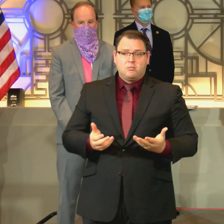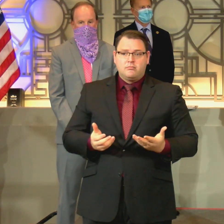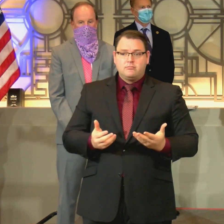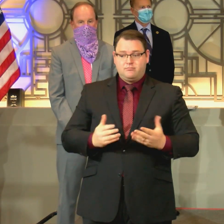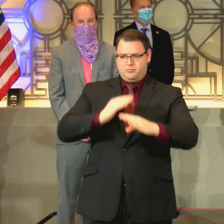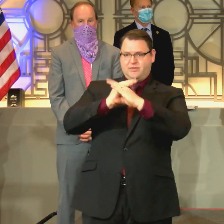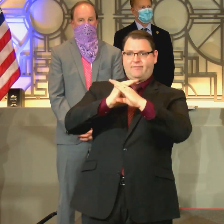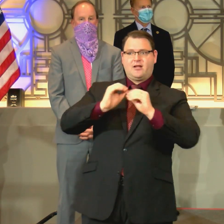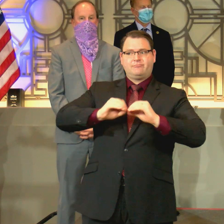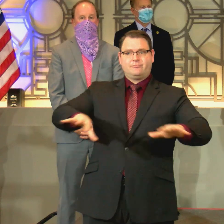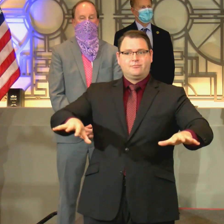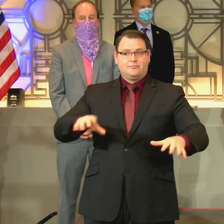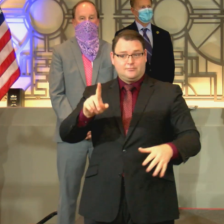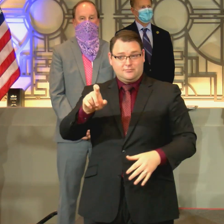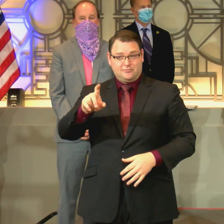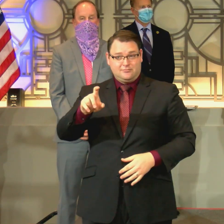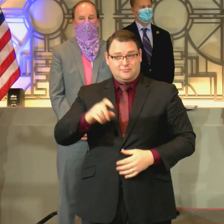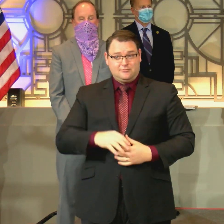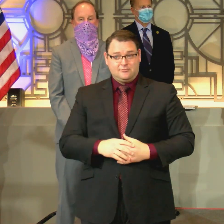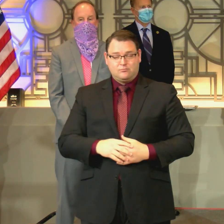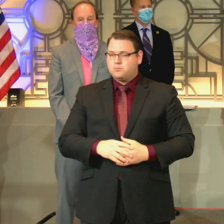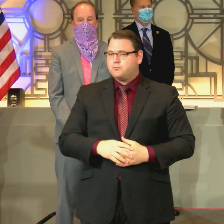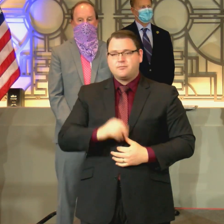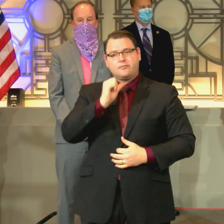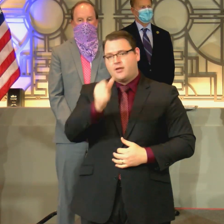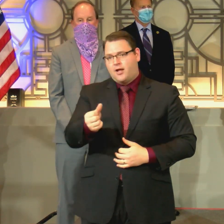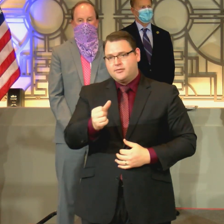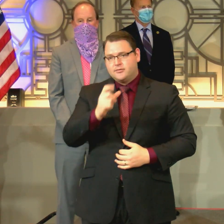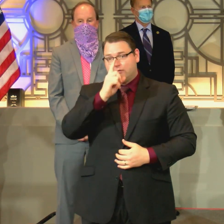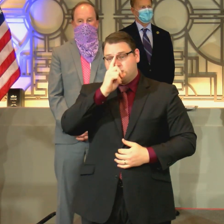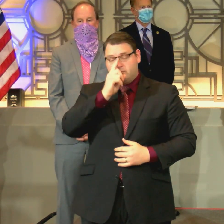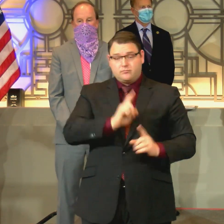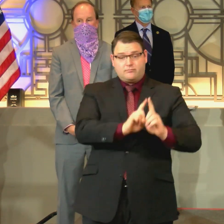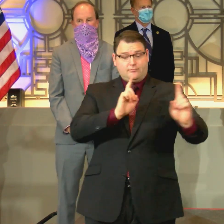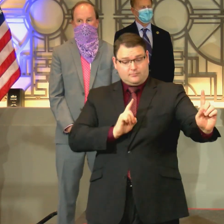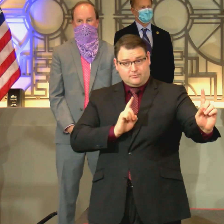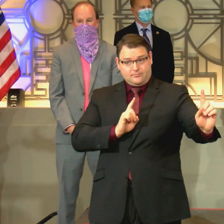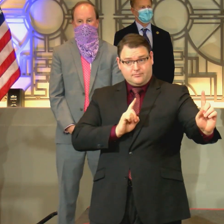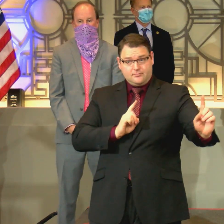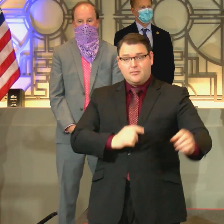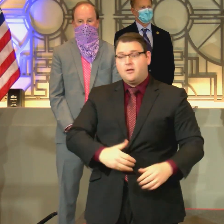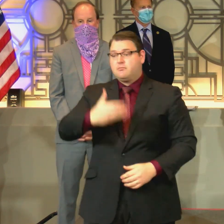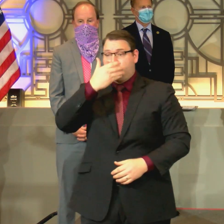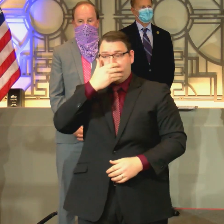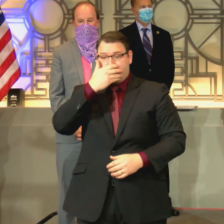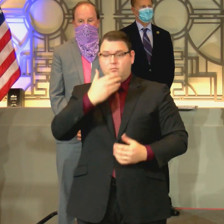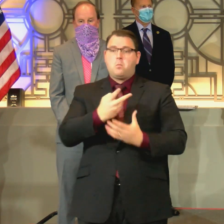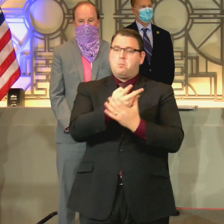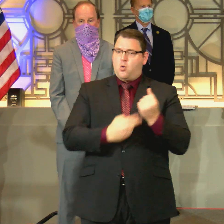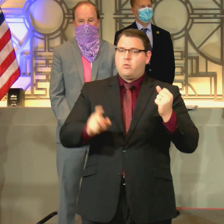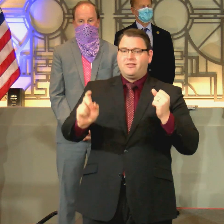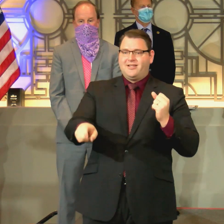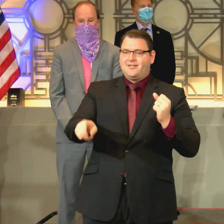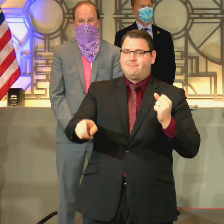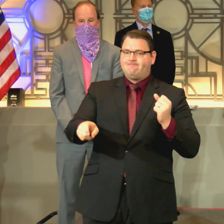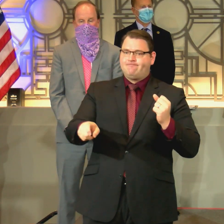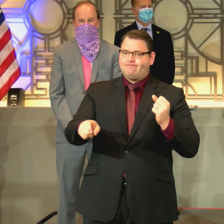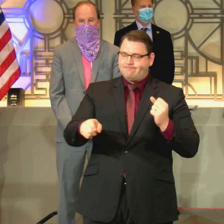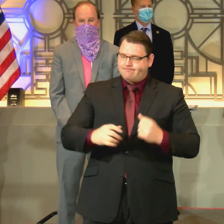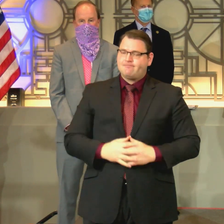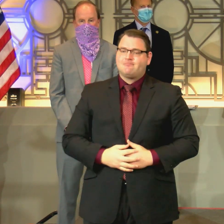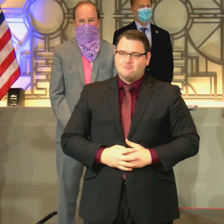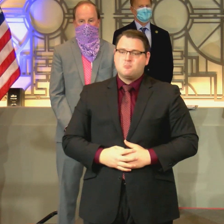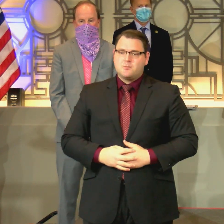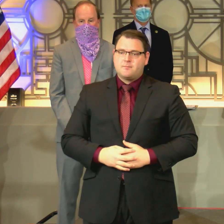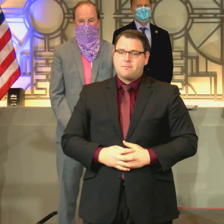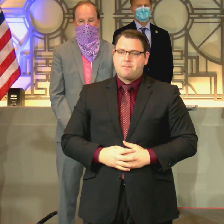different strategies or two different techniques. They work with each other, but one absolutely does not replace the other. So we have to do both. And the